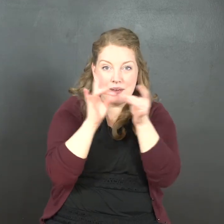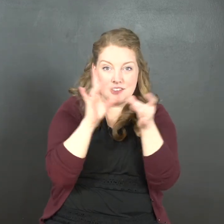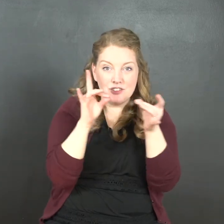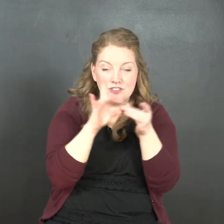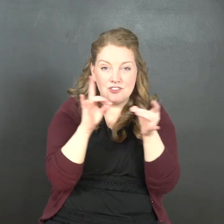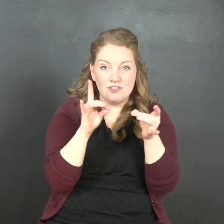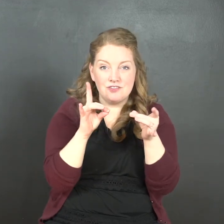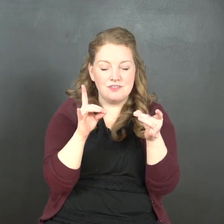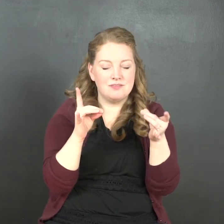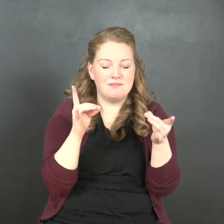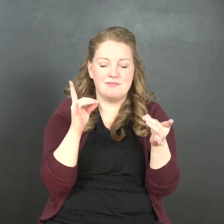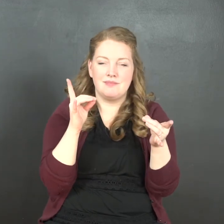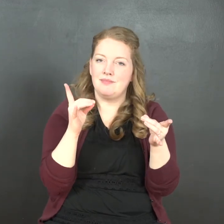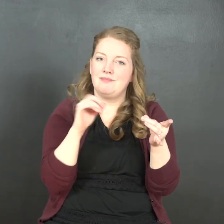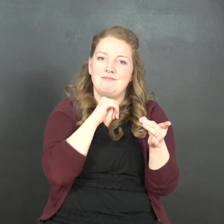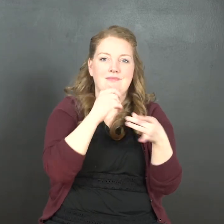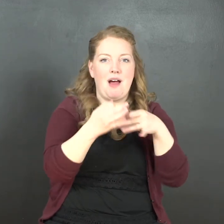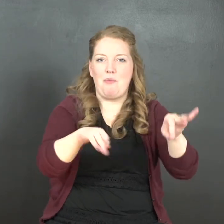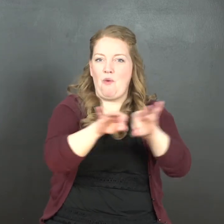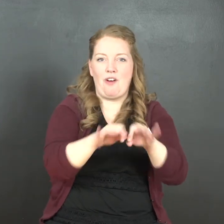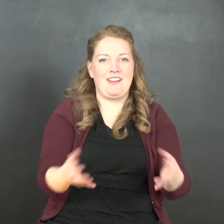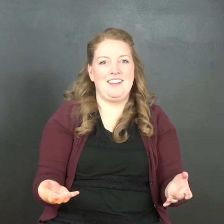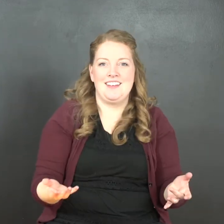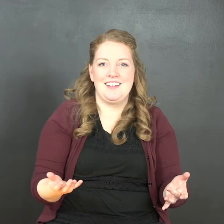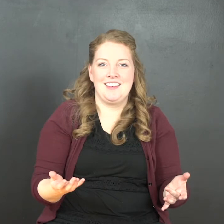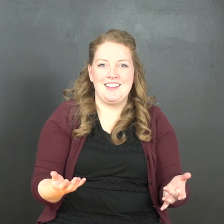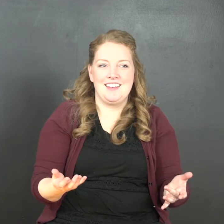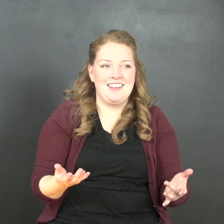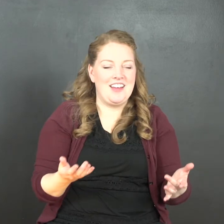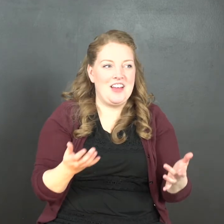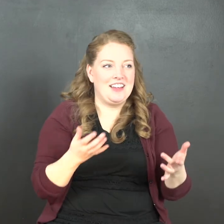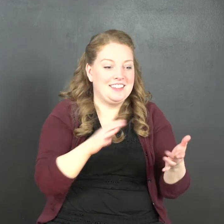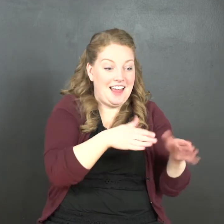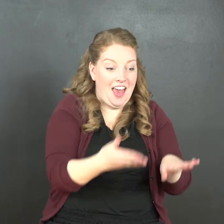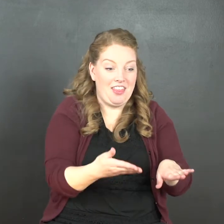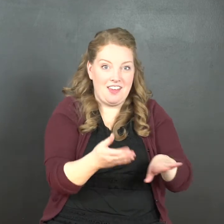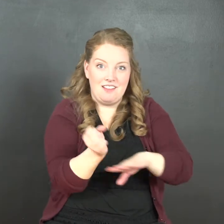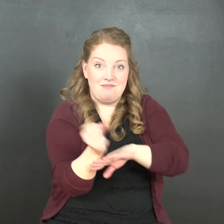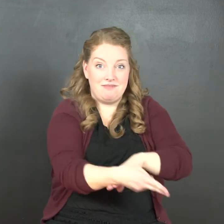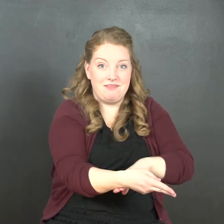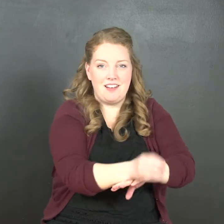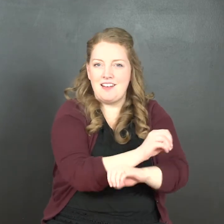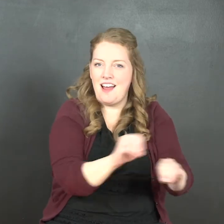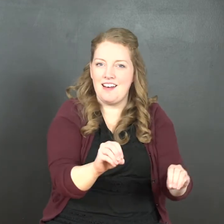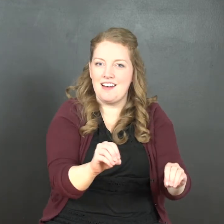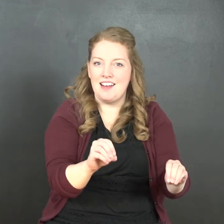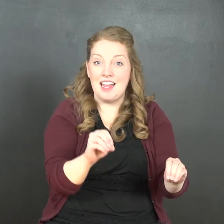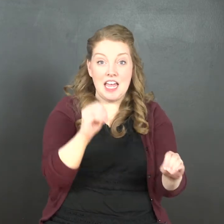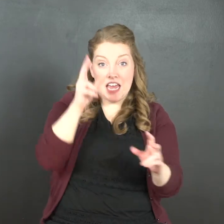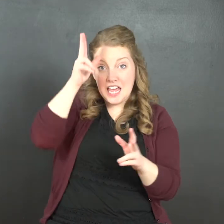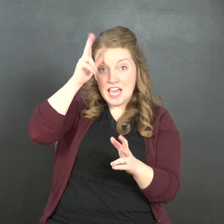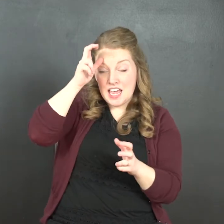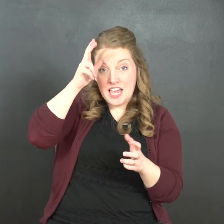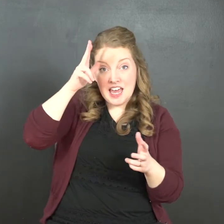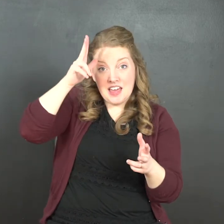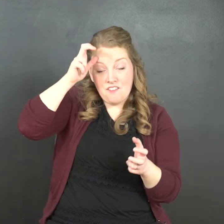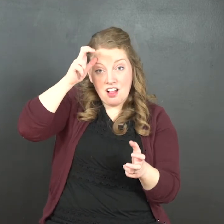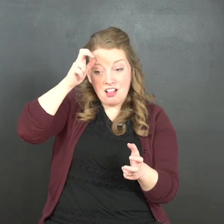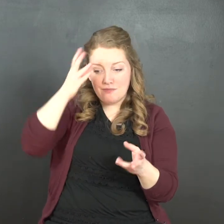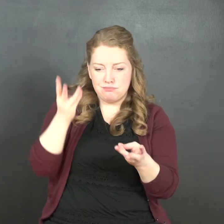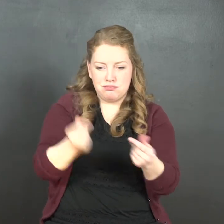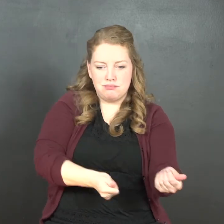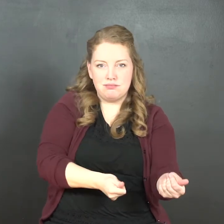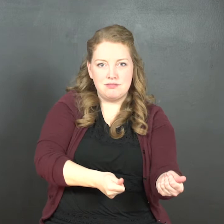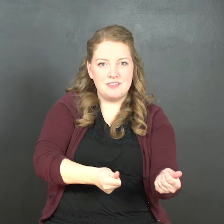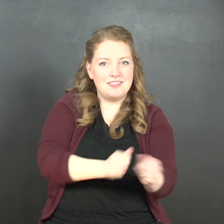no defeat of evil, there would be no victory over death, no hope that evil or struggles or diseases would ever come to an end.